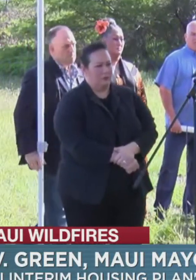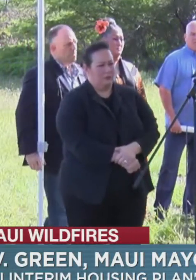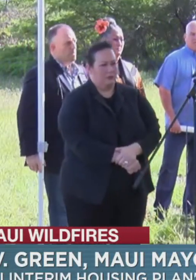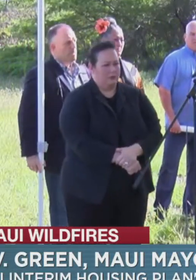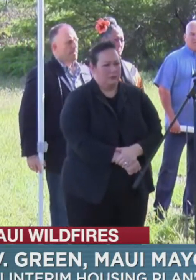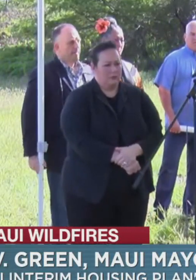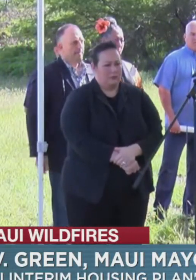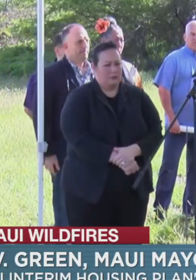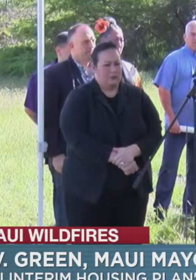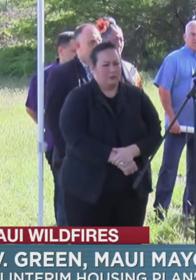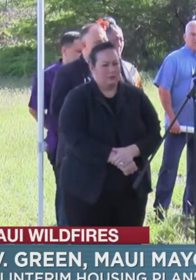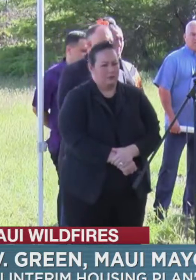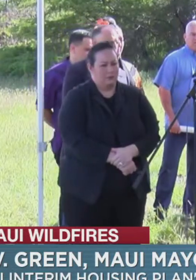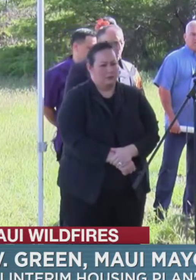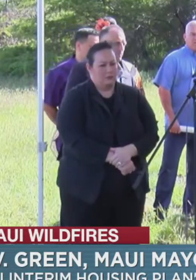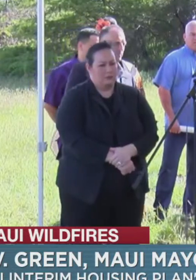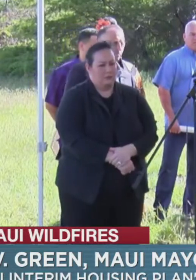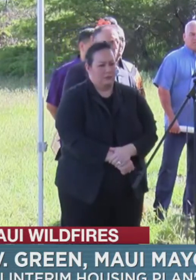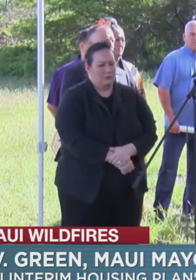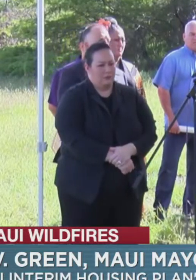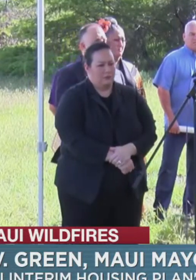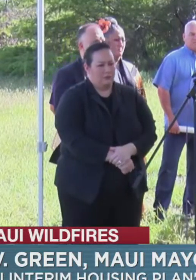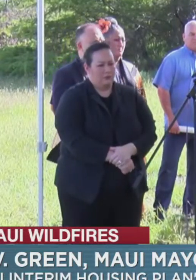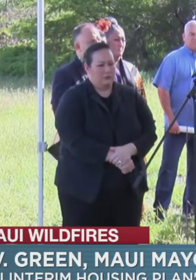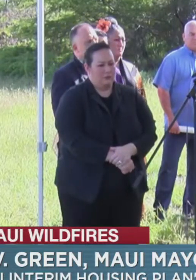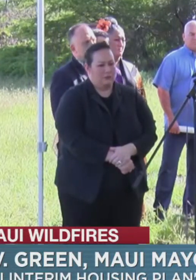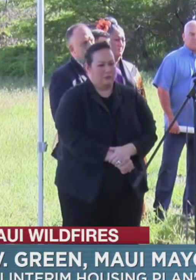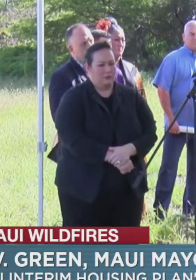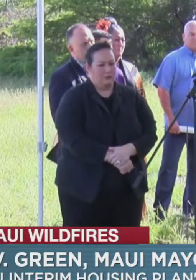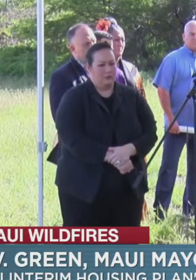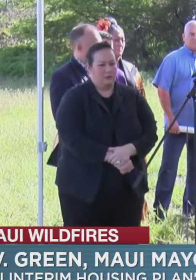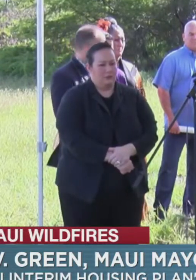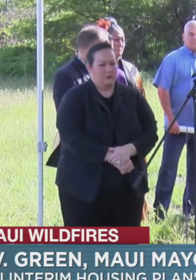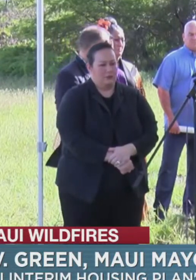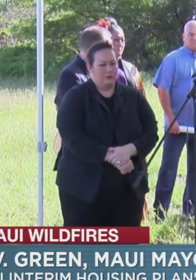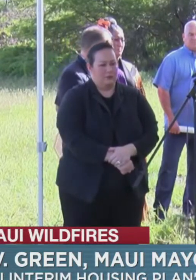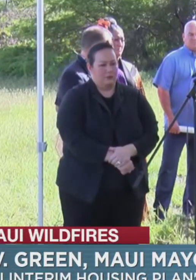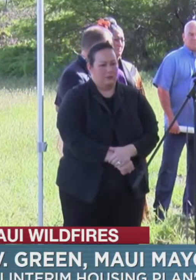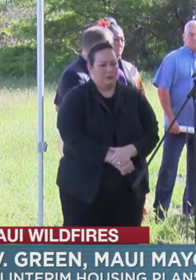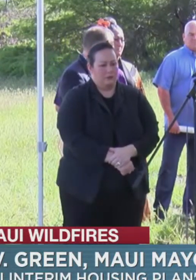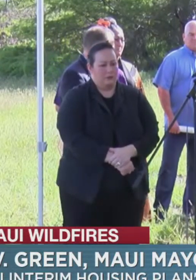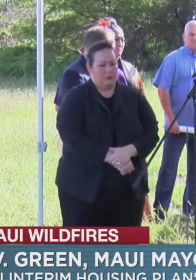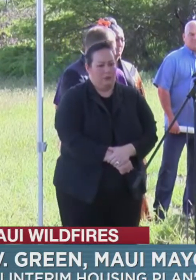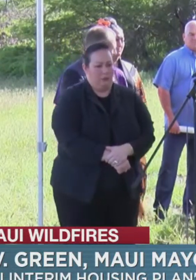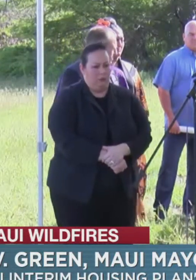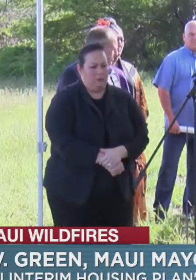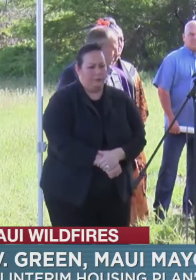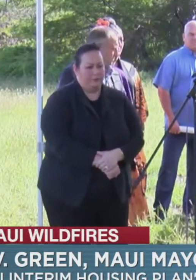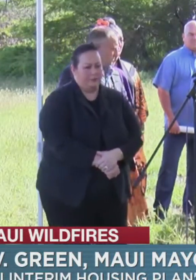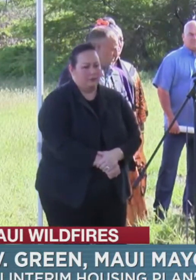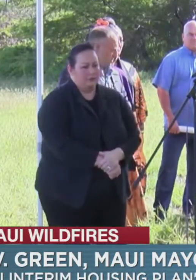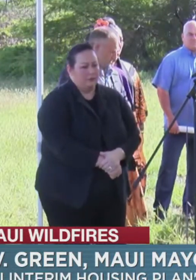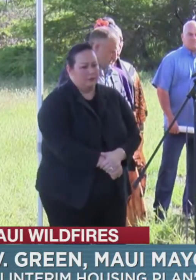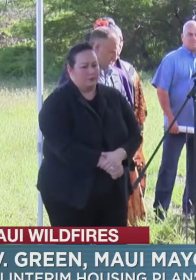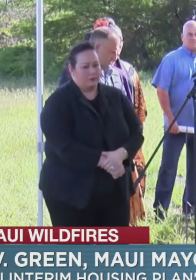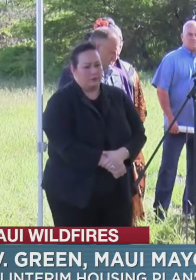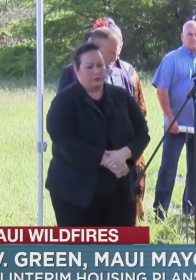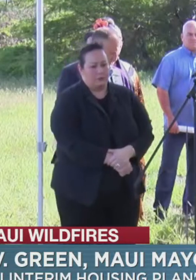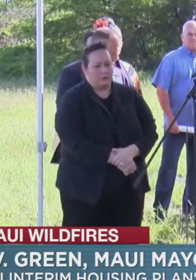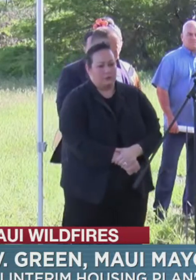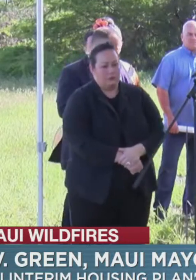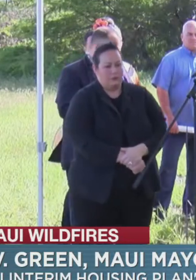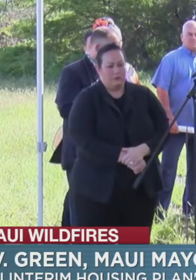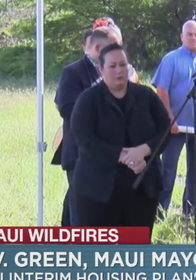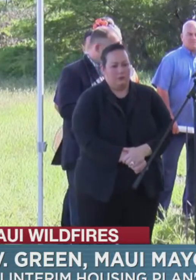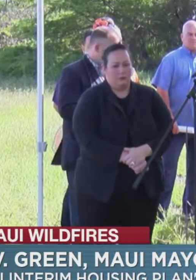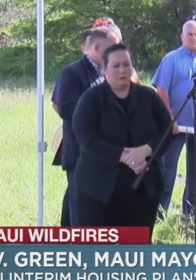you explain to everyone how these negotiations happen and just the mechanics of going from